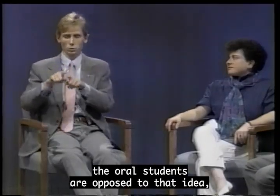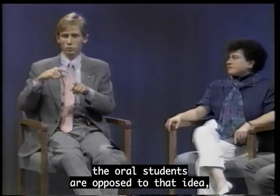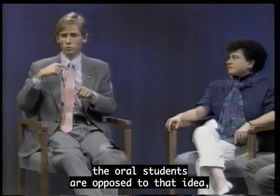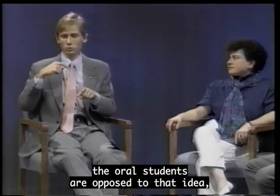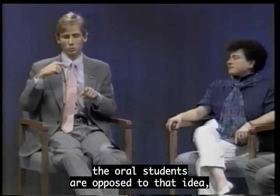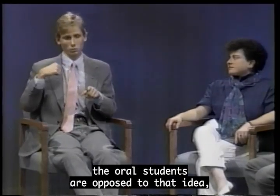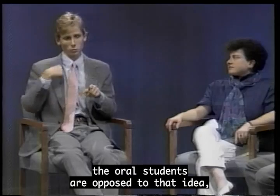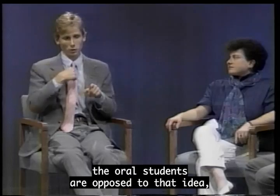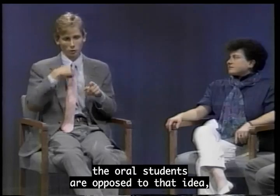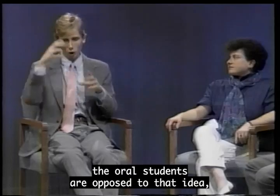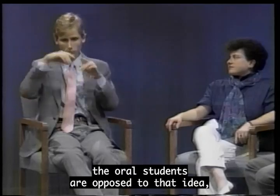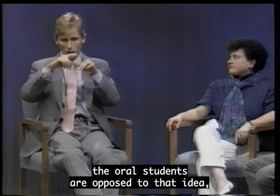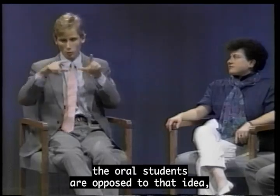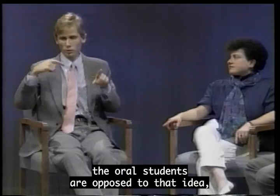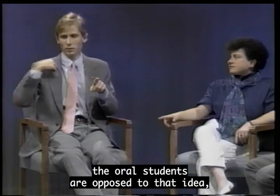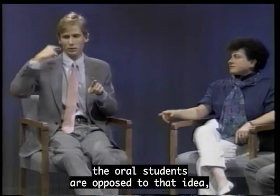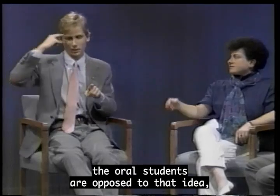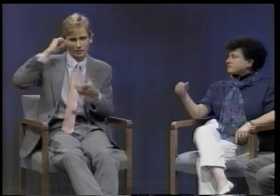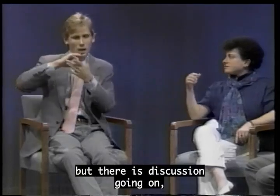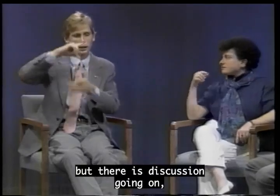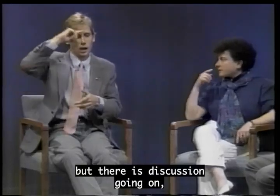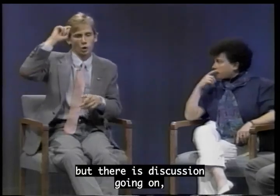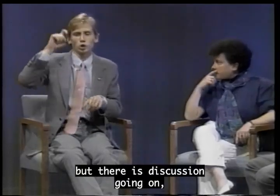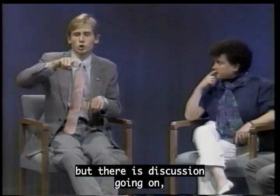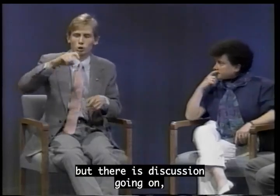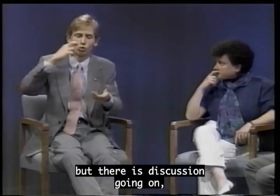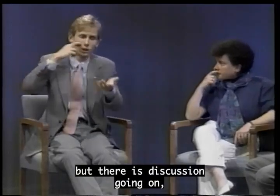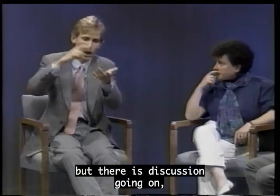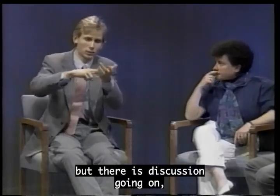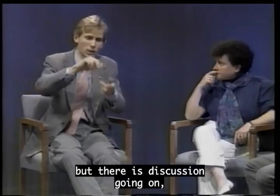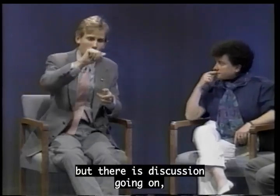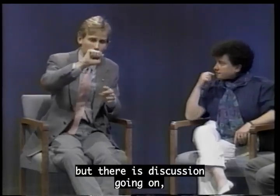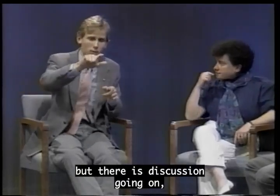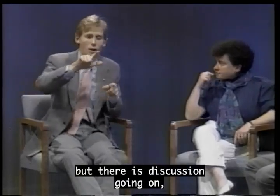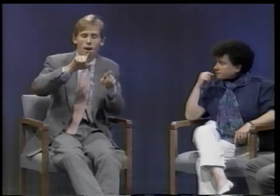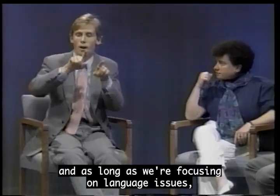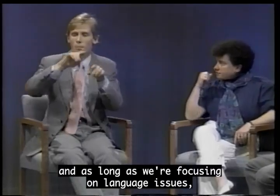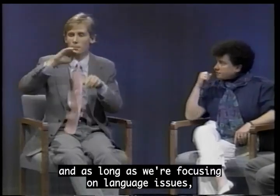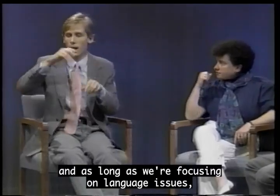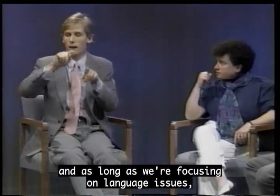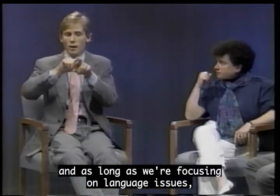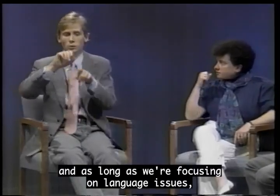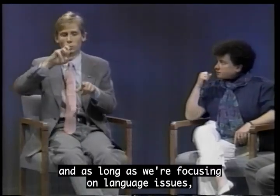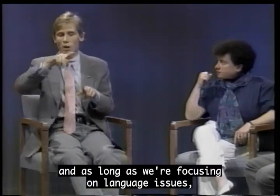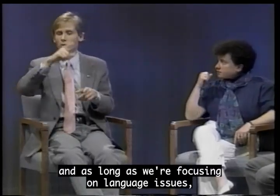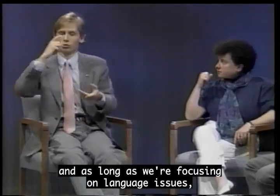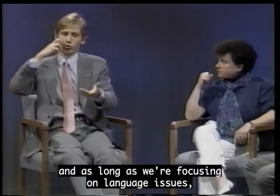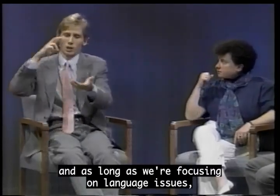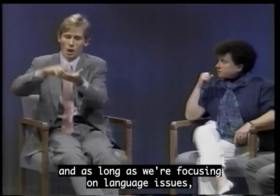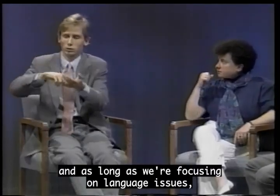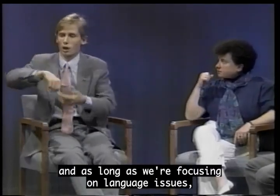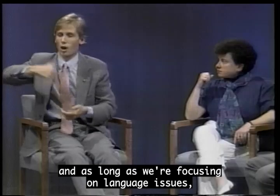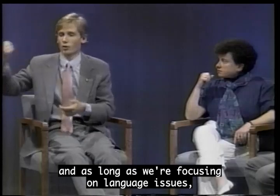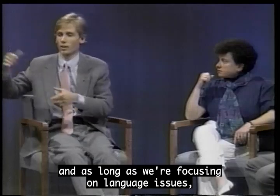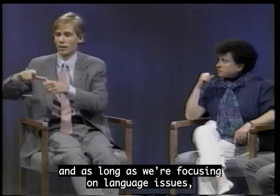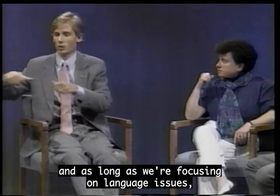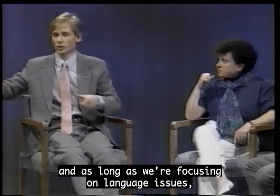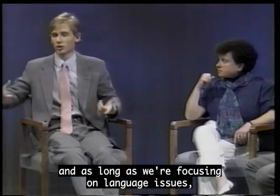but there is discussion going on. And as long as we're focusing on language issues, it's felt that Gallaudet should